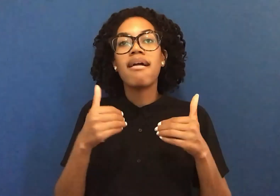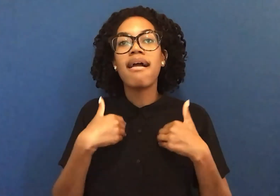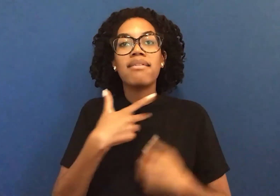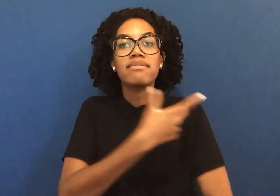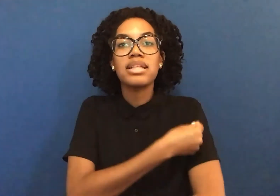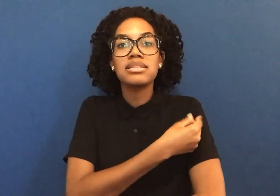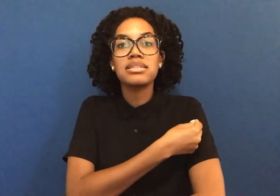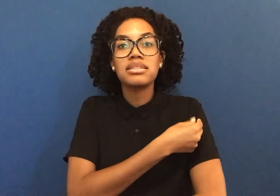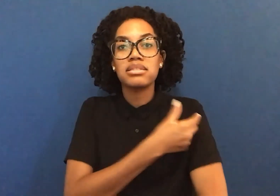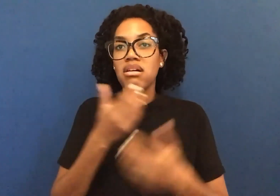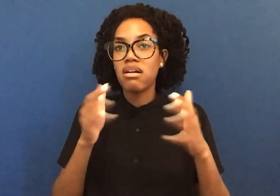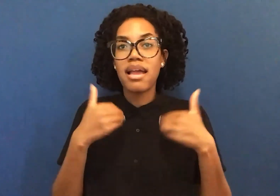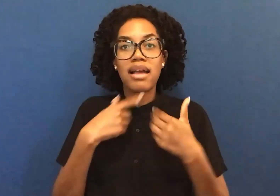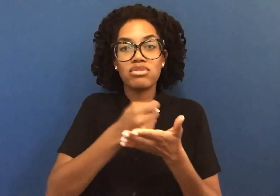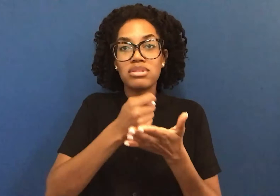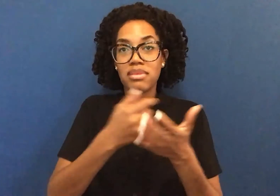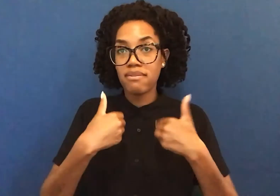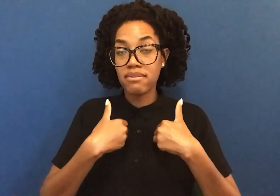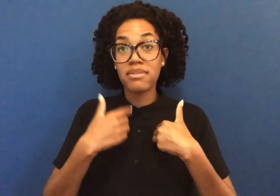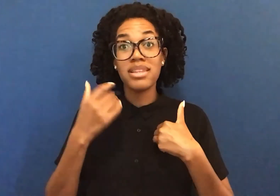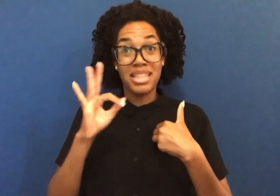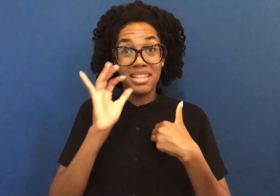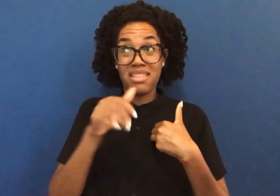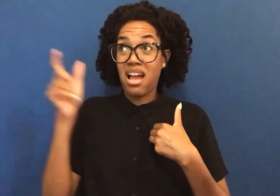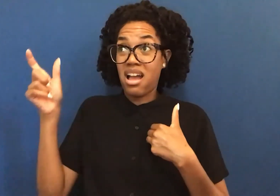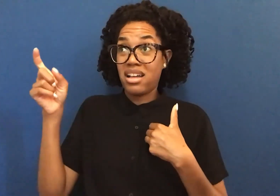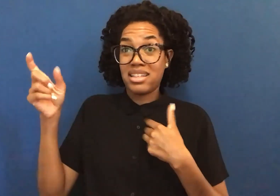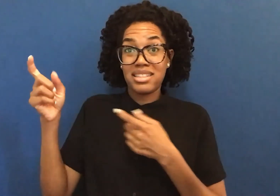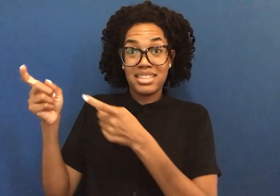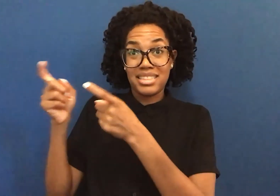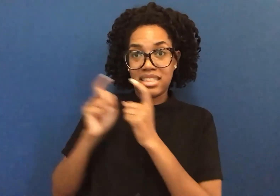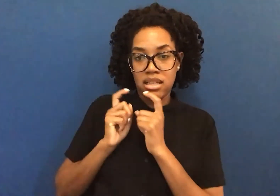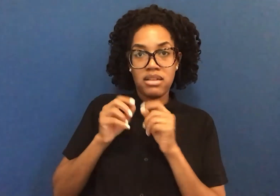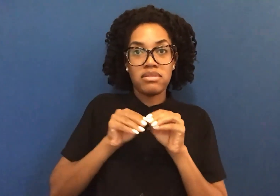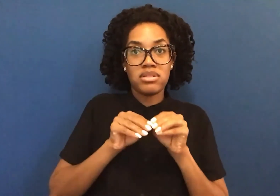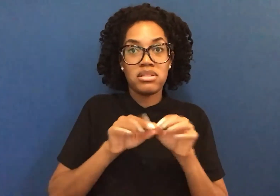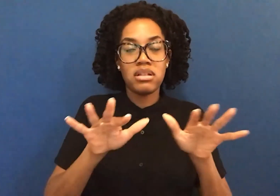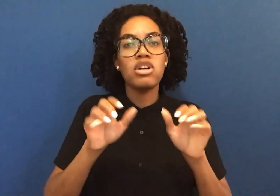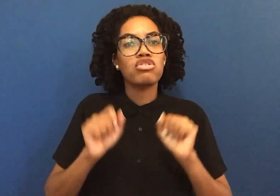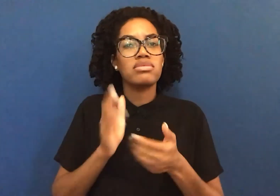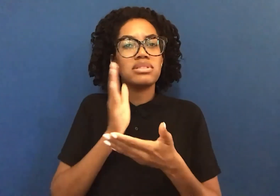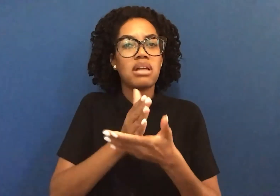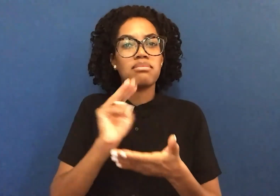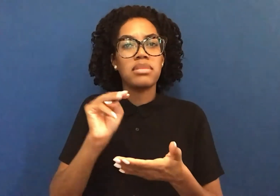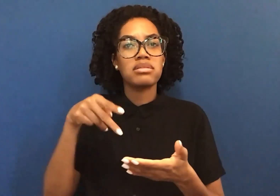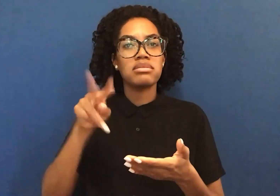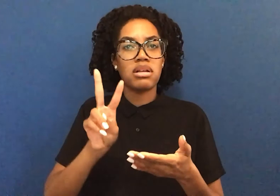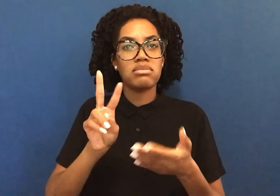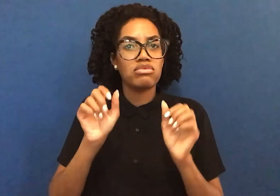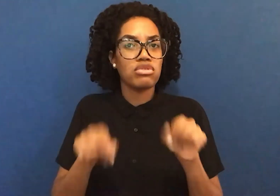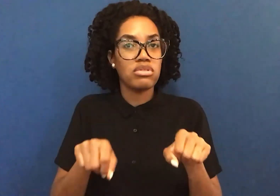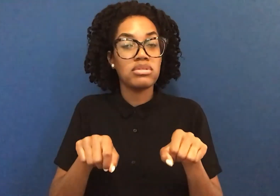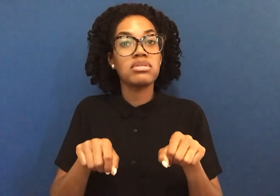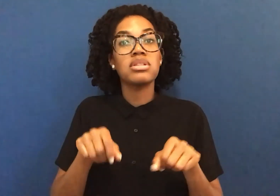been deployed effectively, we as a society could have stopped monkeypox in its tracks the way we did in 2003 when we last